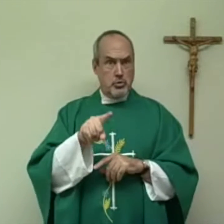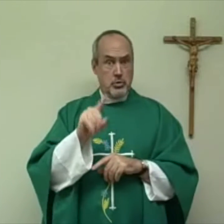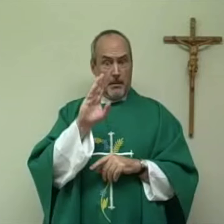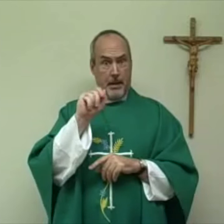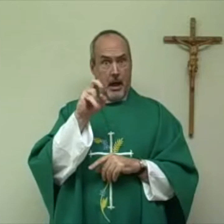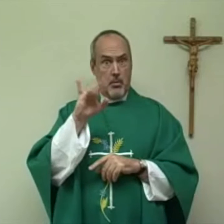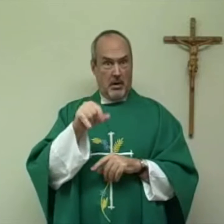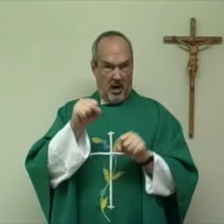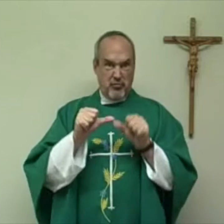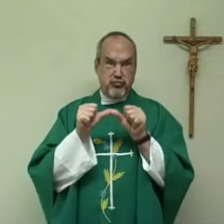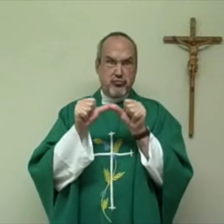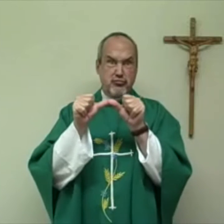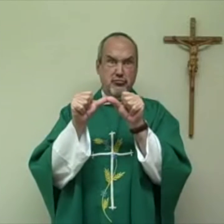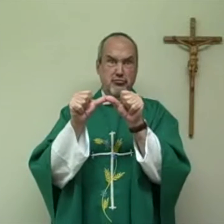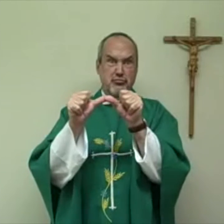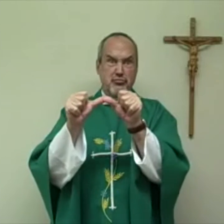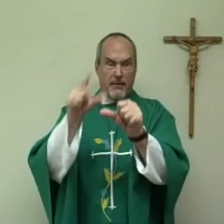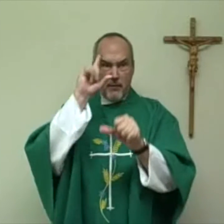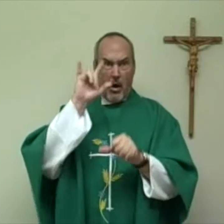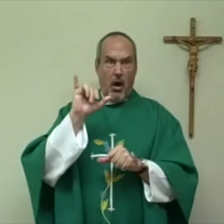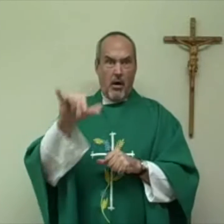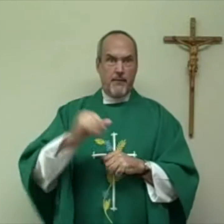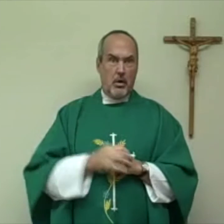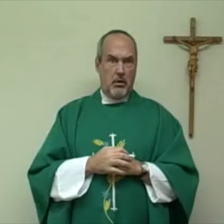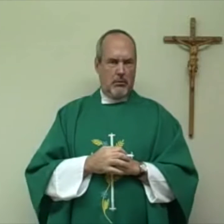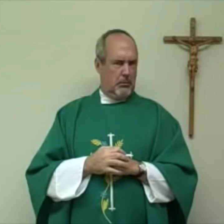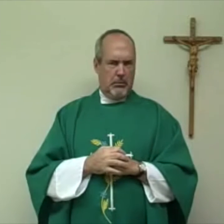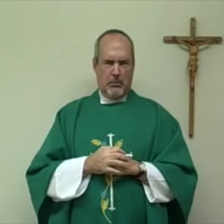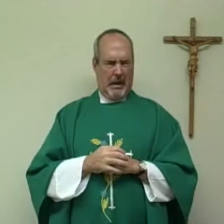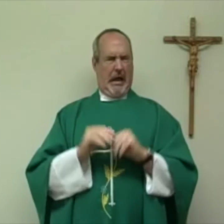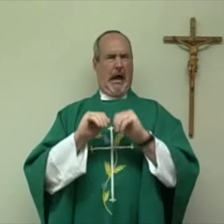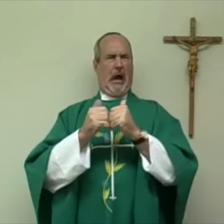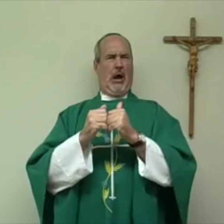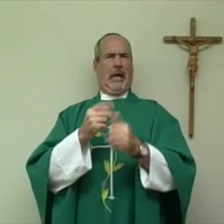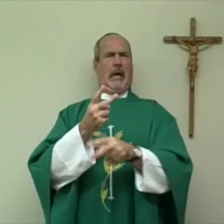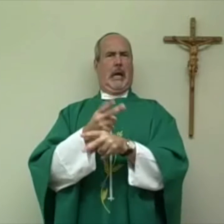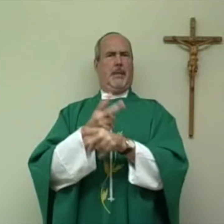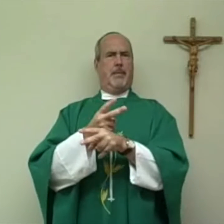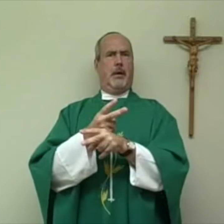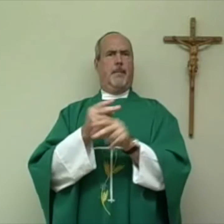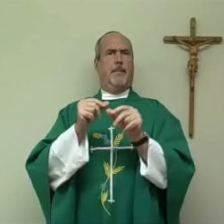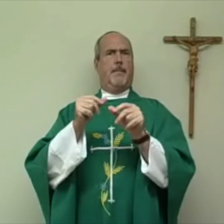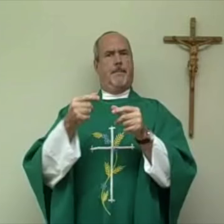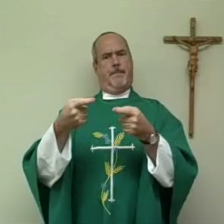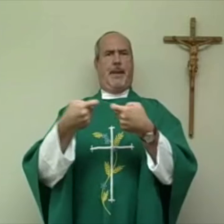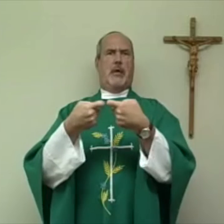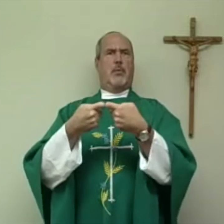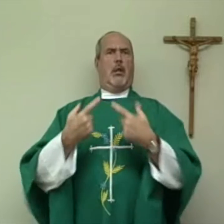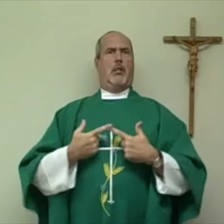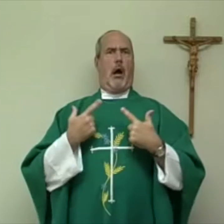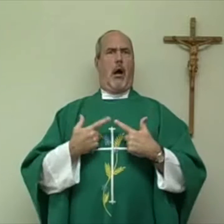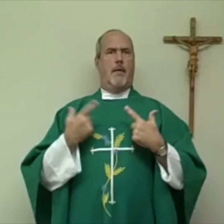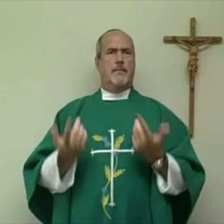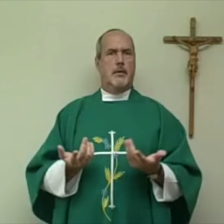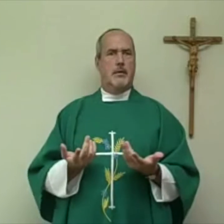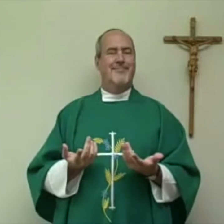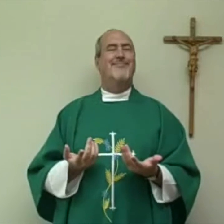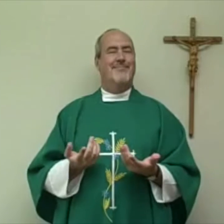battery. But does that battery last forever? No, of course not. We keep